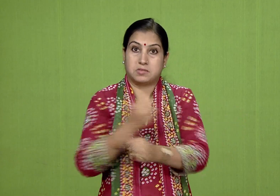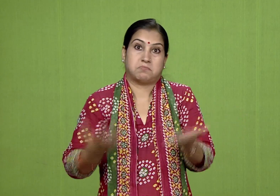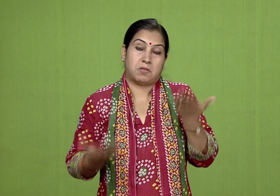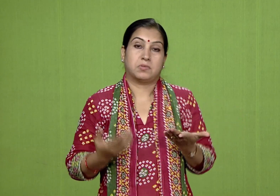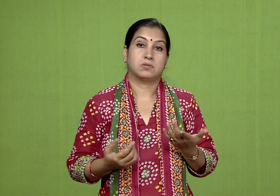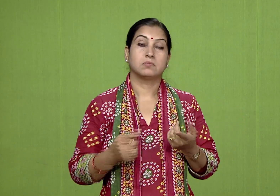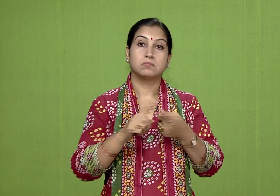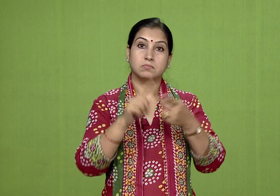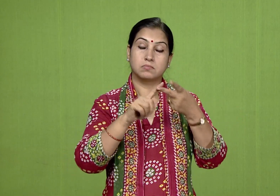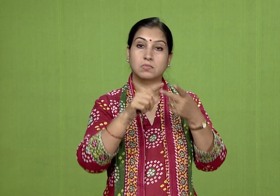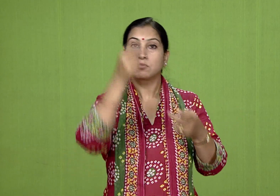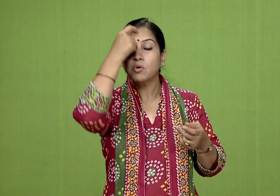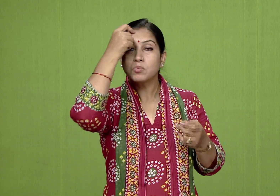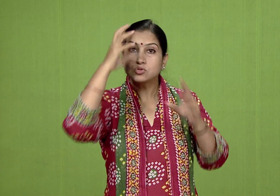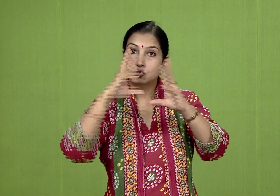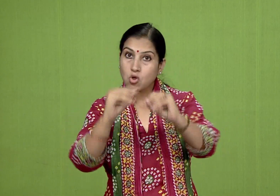problem solving,